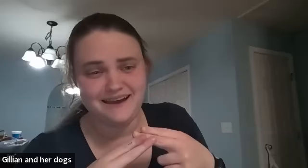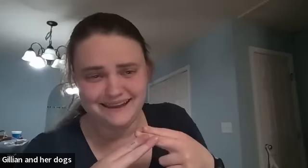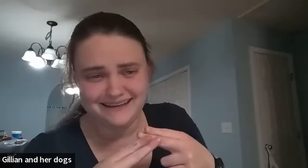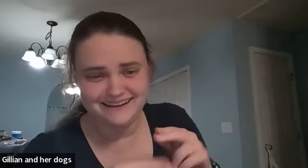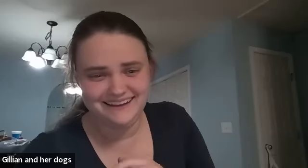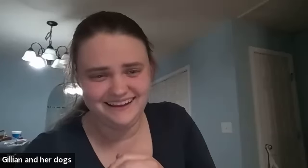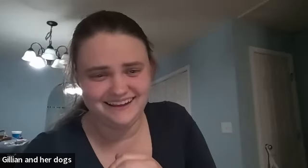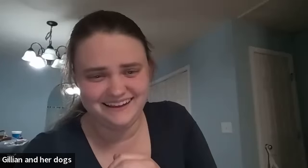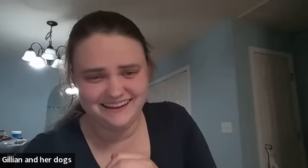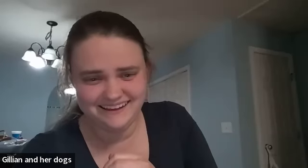sign?